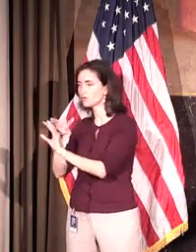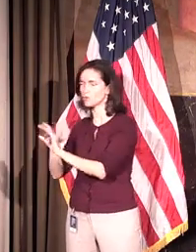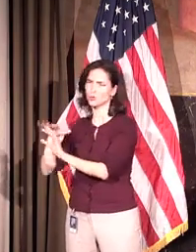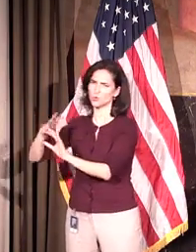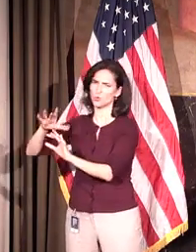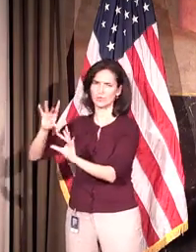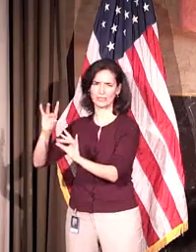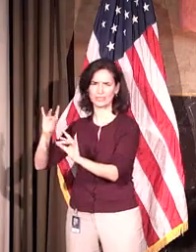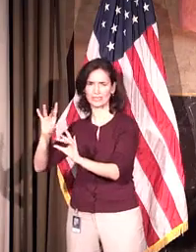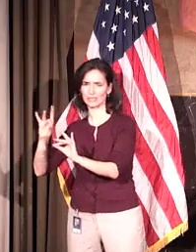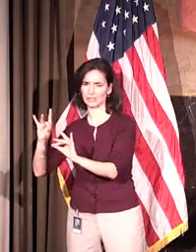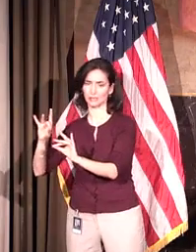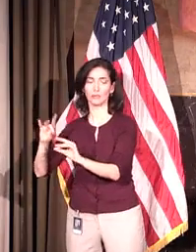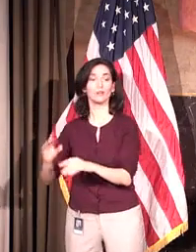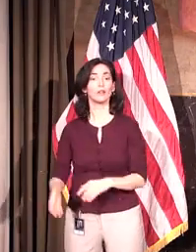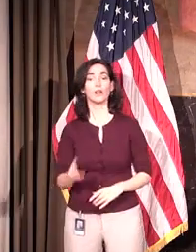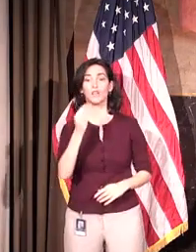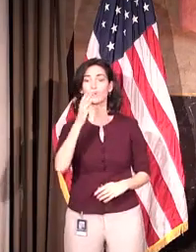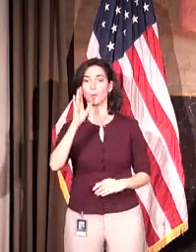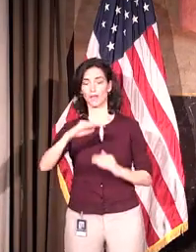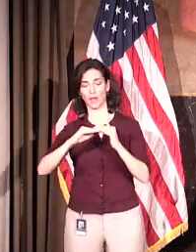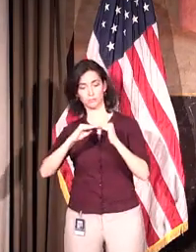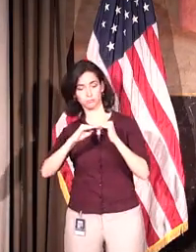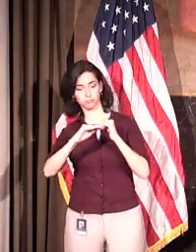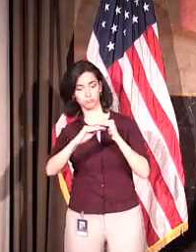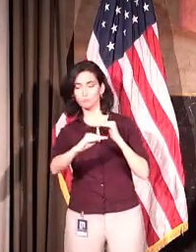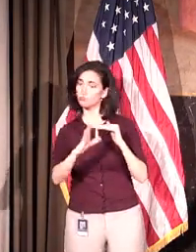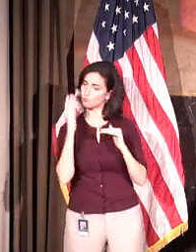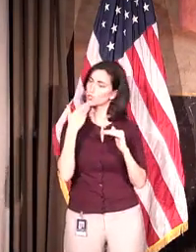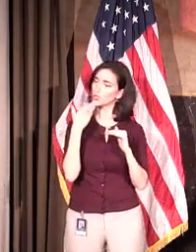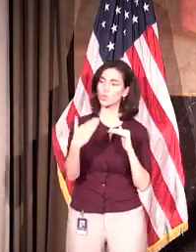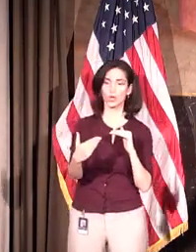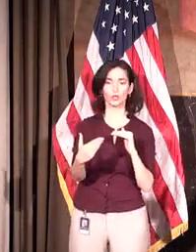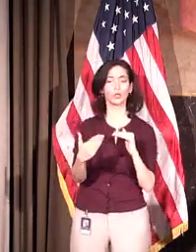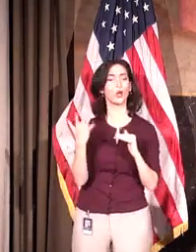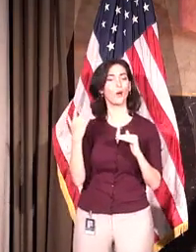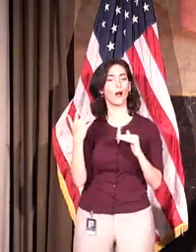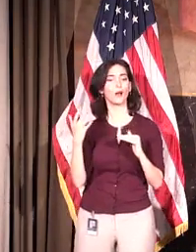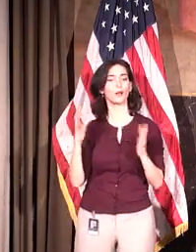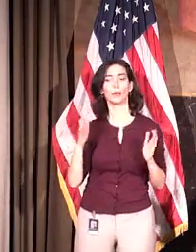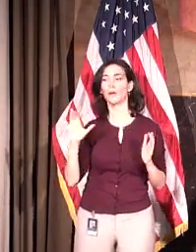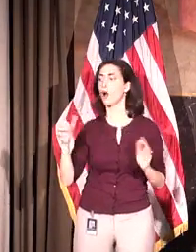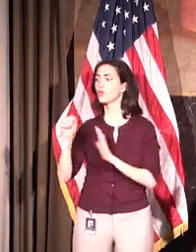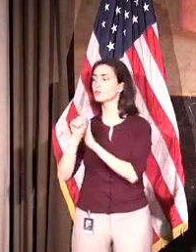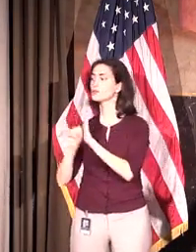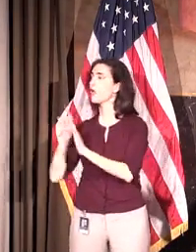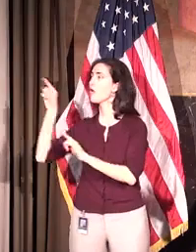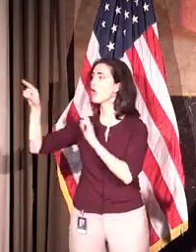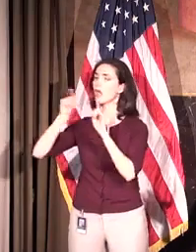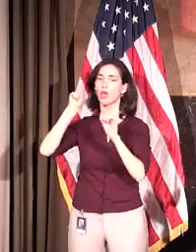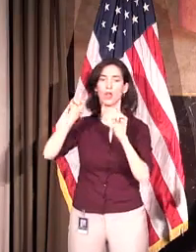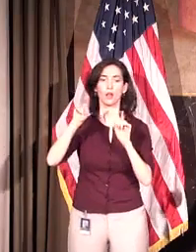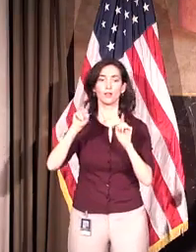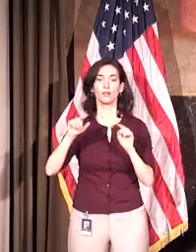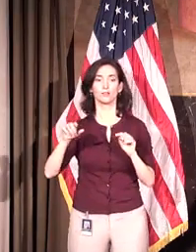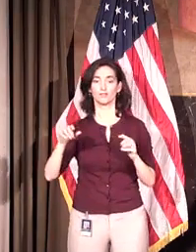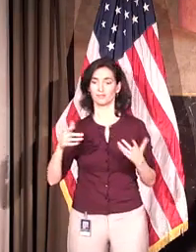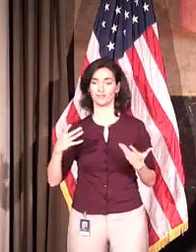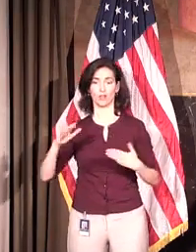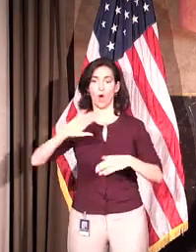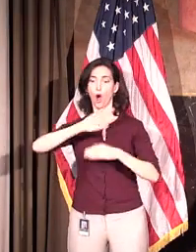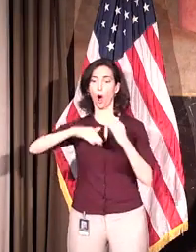plateau, that's relatively good news when you consider what's happening elsewhere, really across the northern hemisphere,